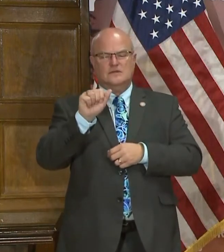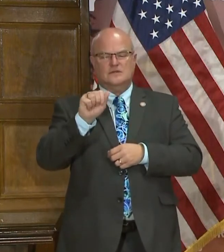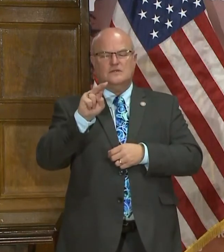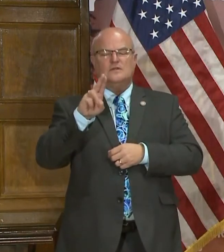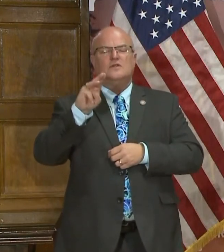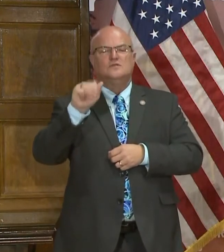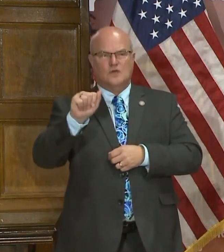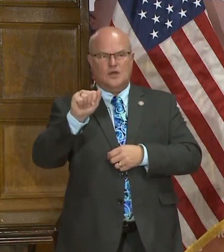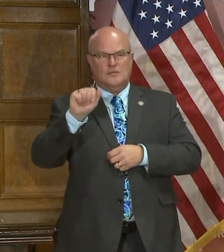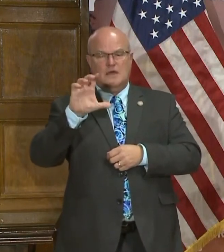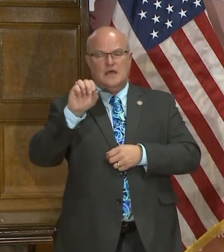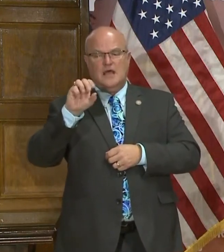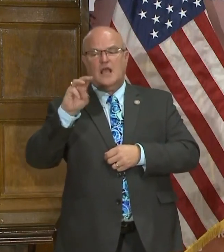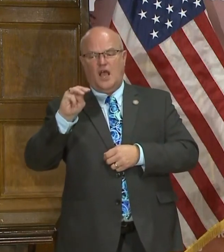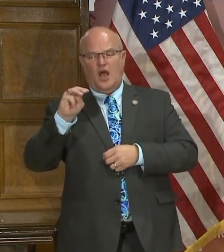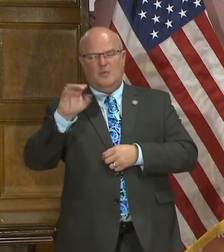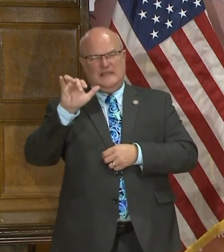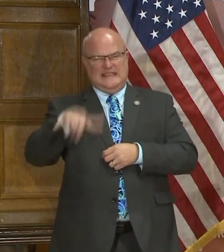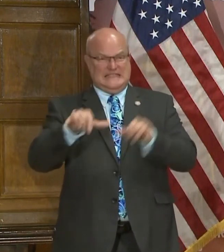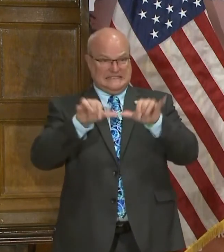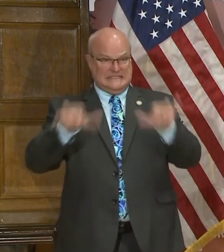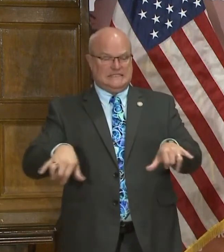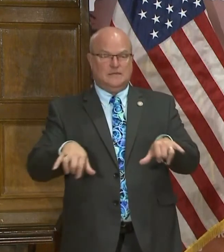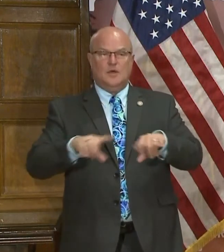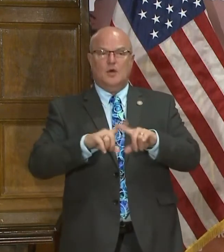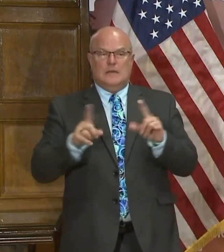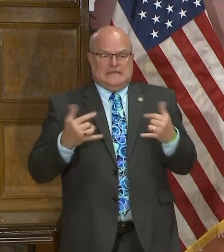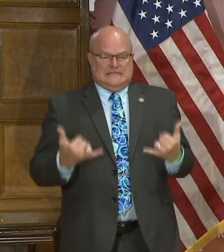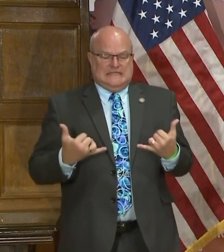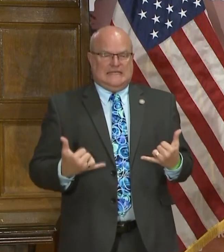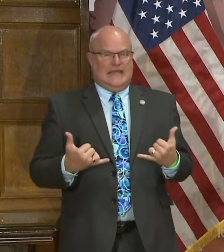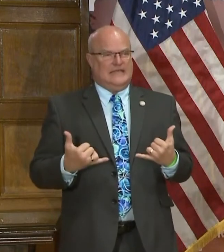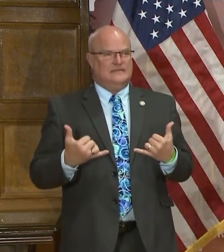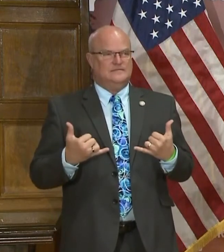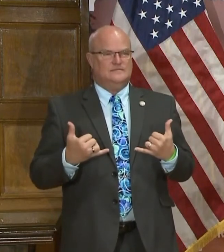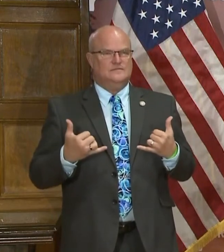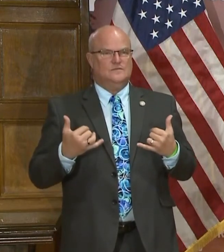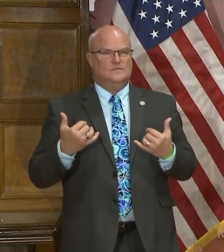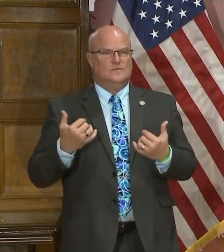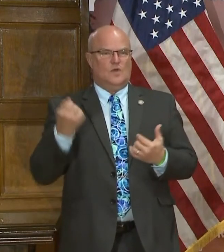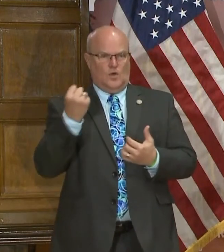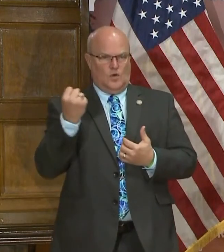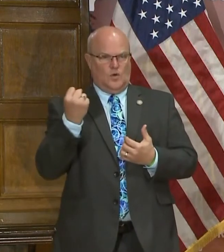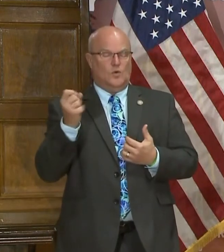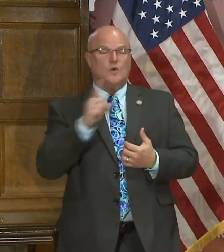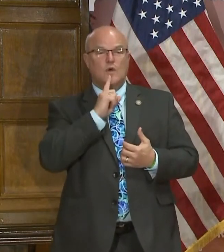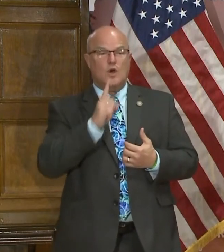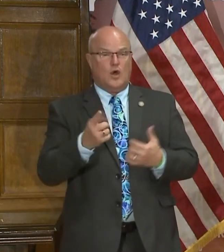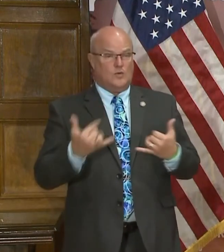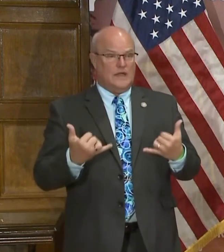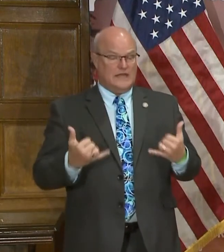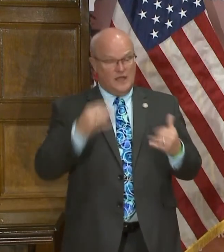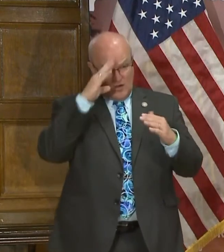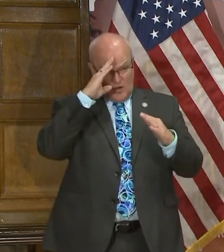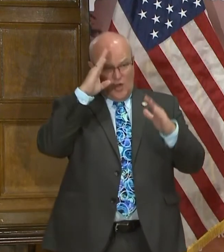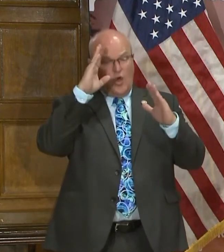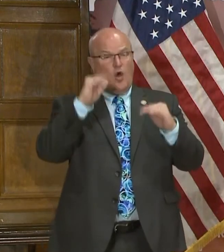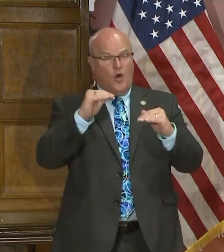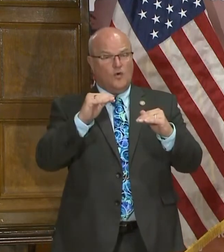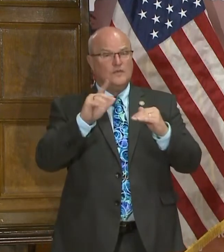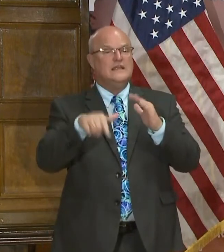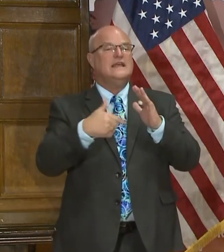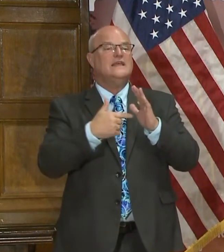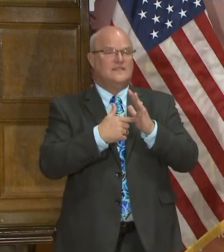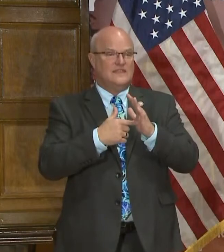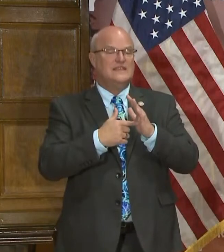trauma system. But that is as far as we can go today in terms of where we are. And hopefully